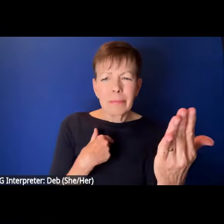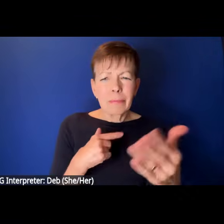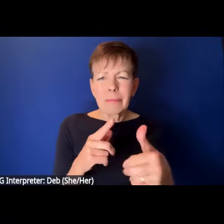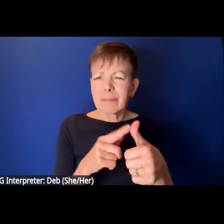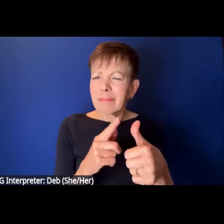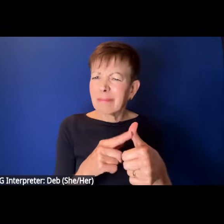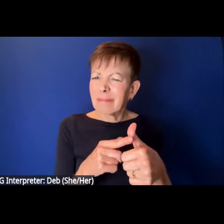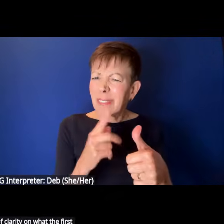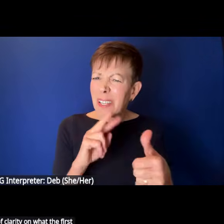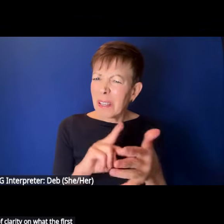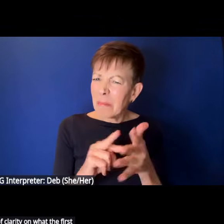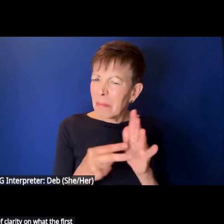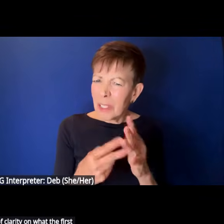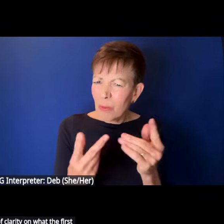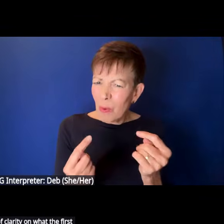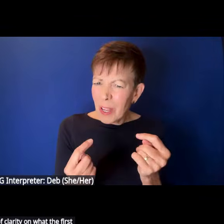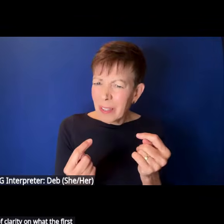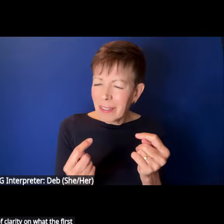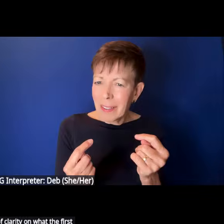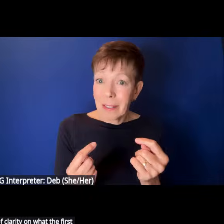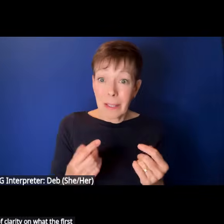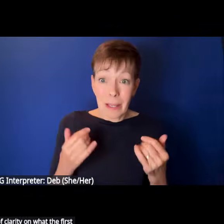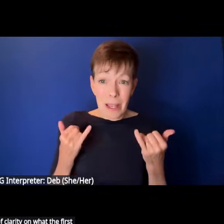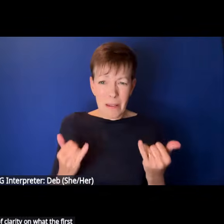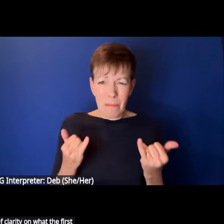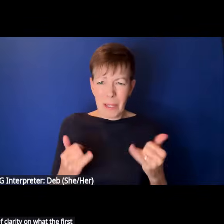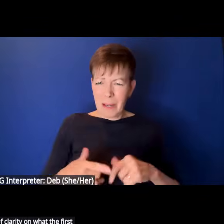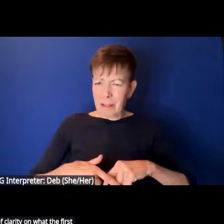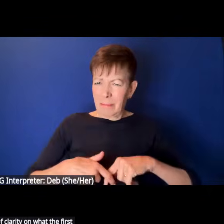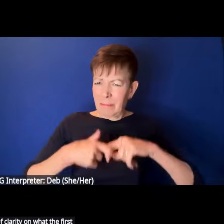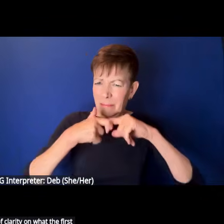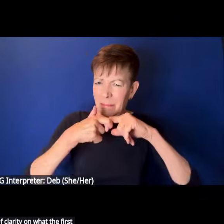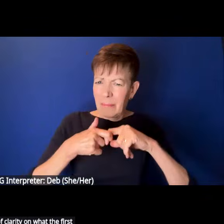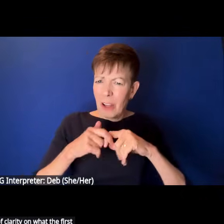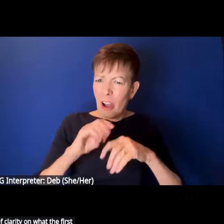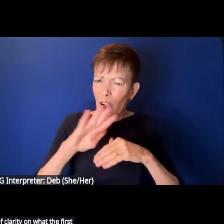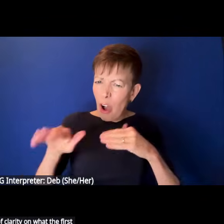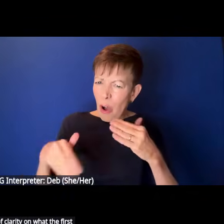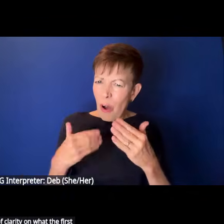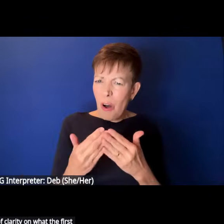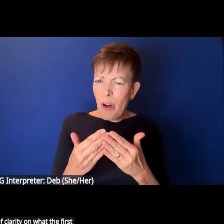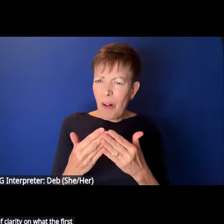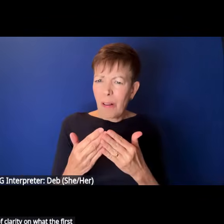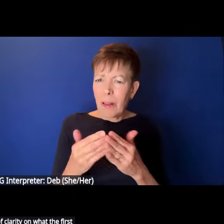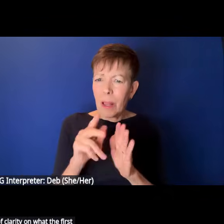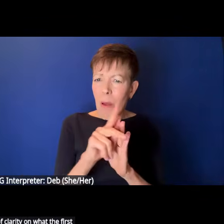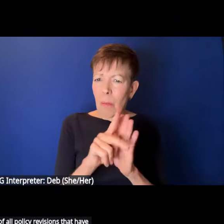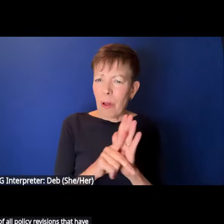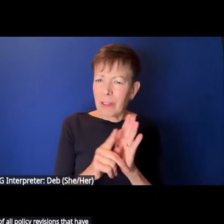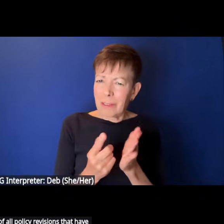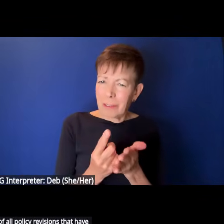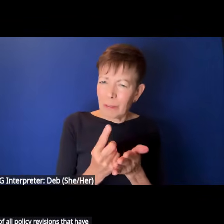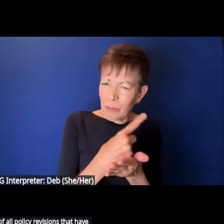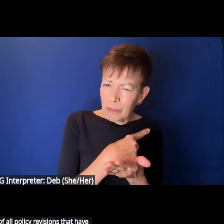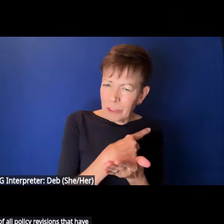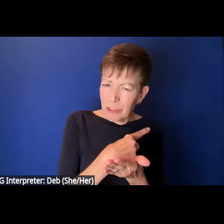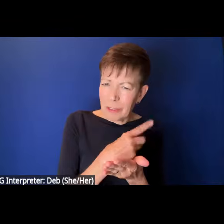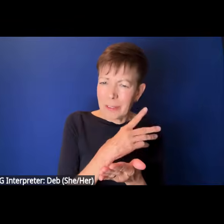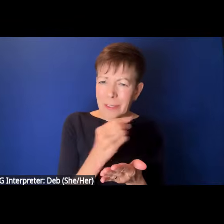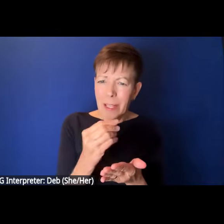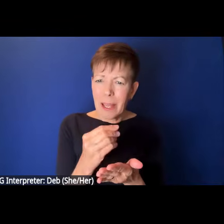It says immediately suspend implementation of all policy revisions and abandon. What does that mean?